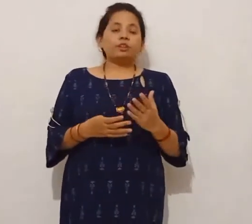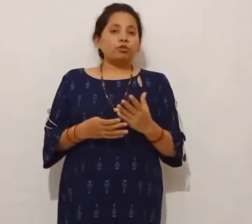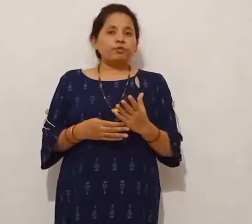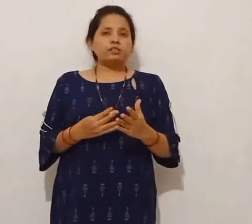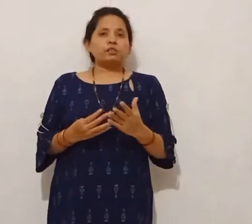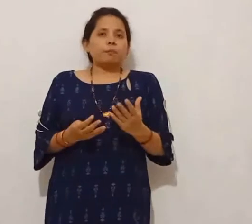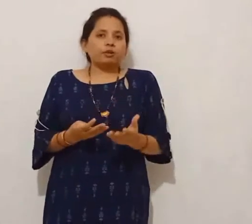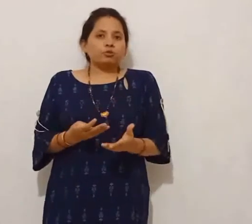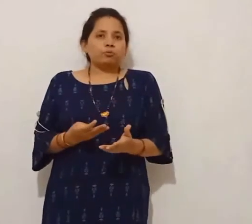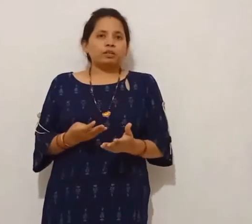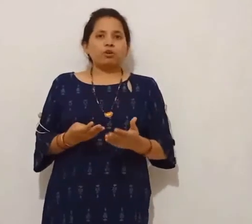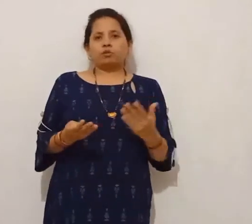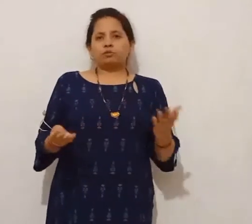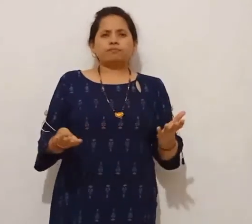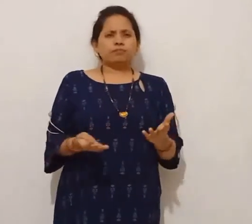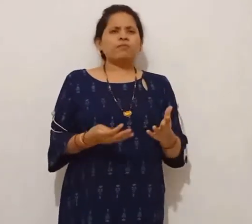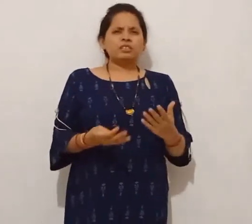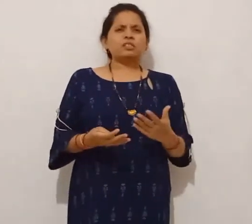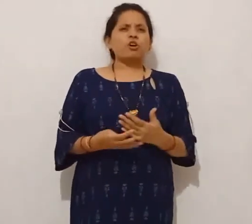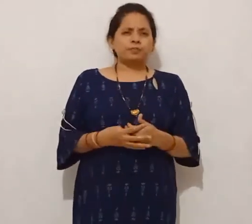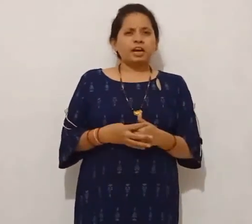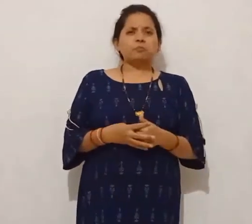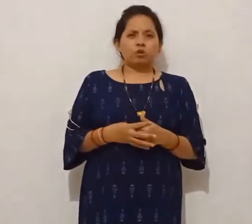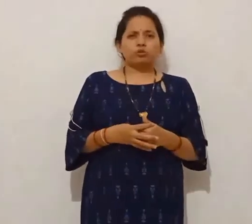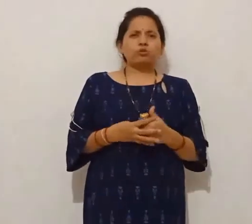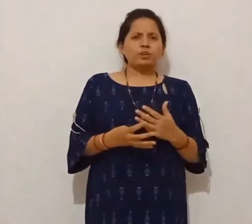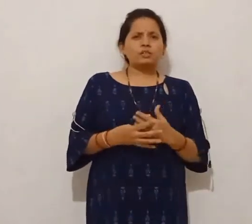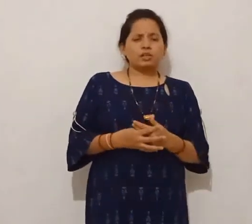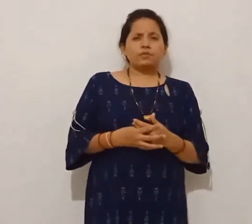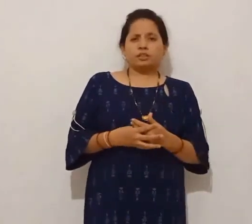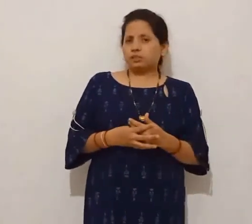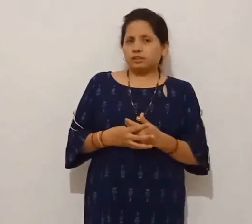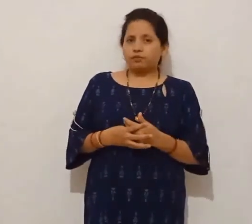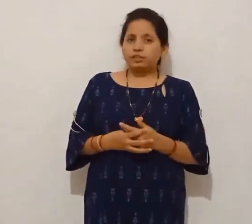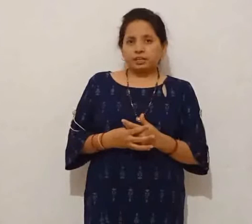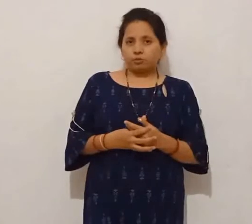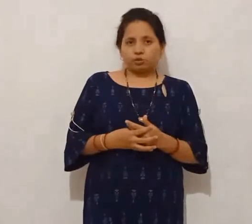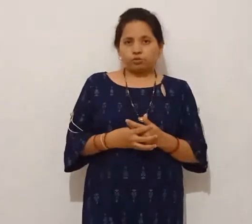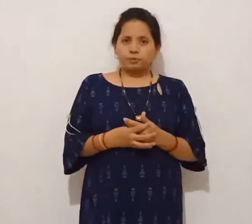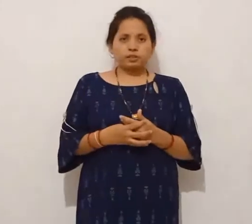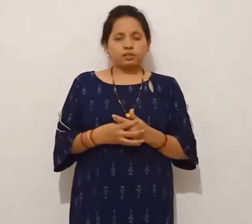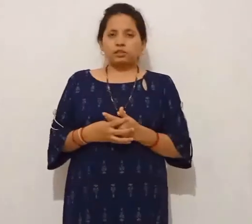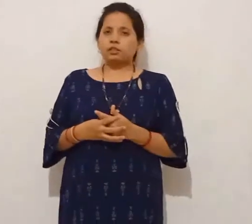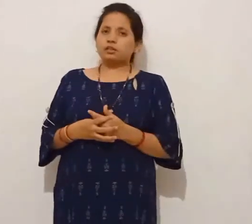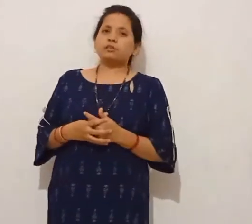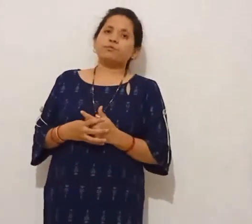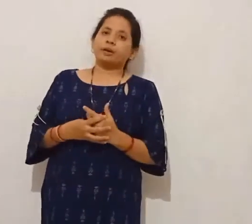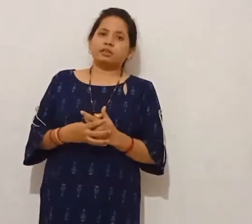without wasting petrol money or wasting of time also. So we are saving that our time also to purchasing the things by the